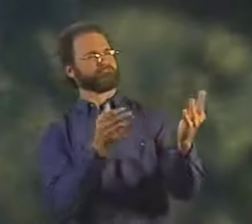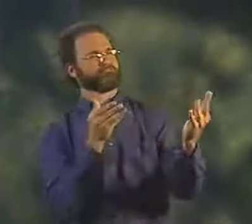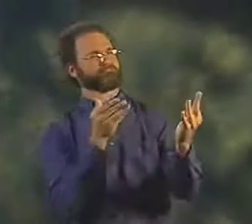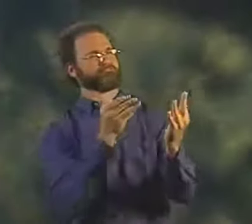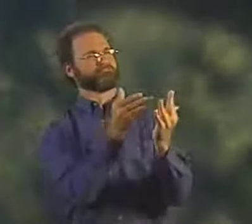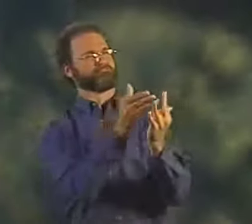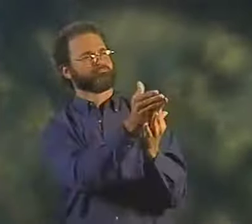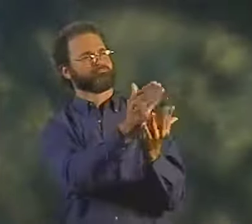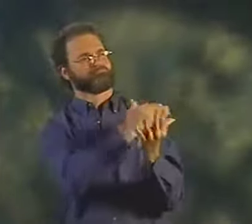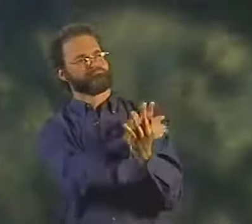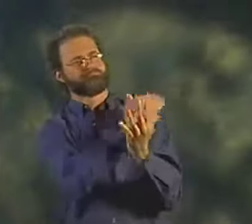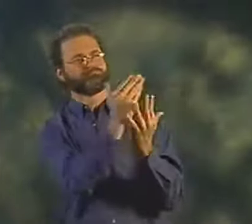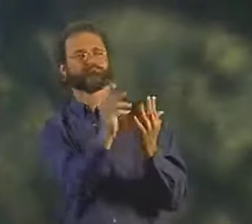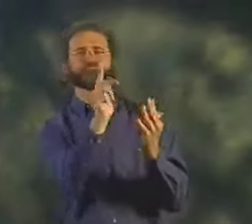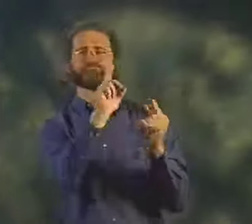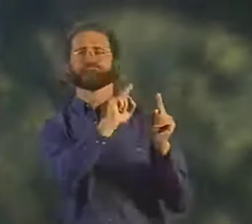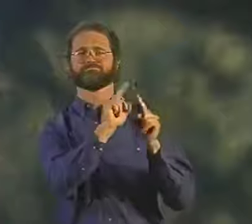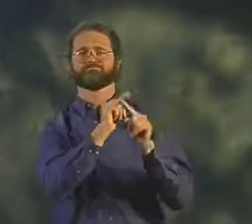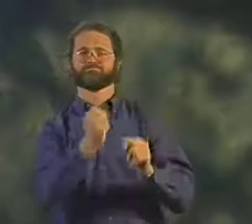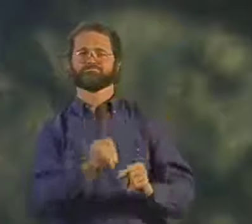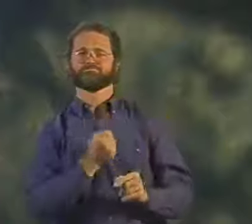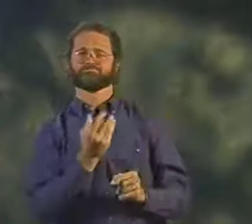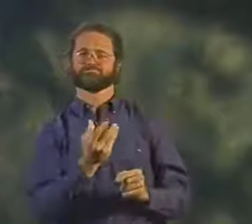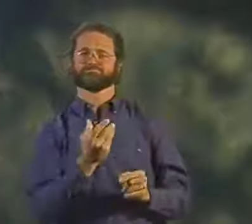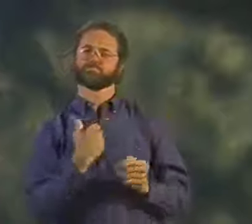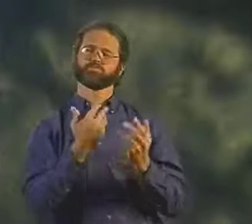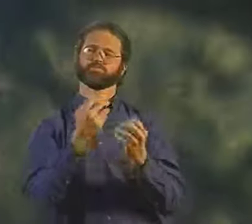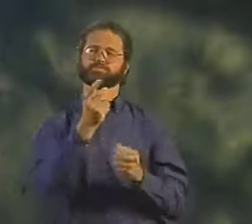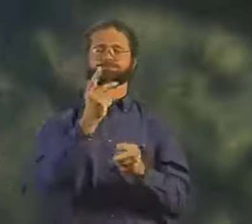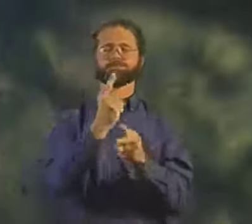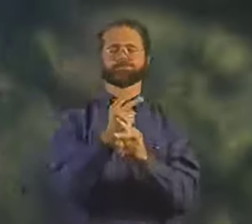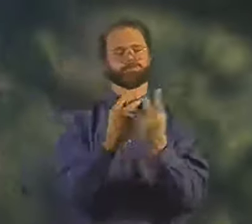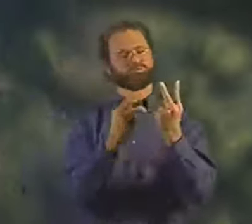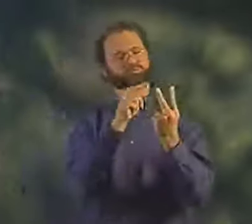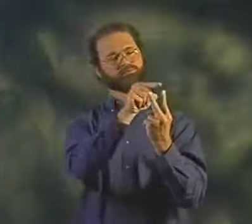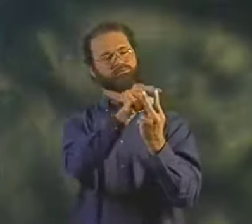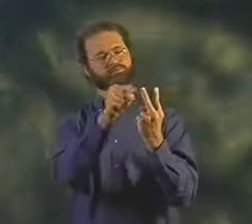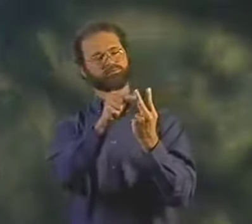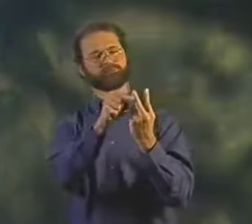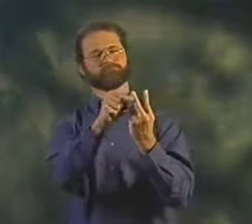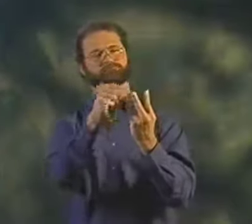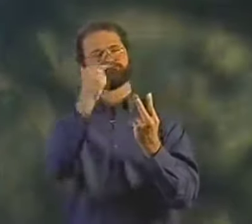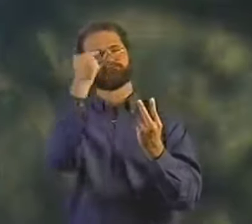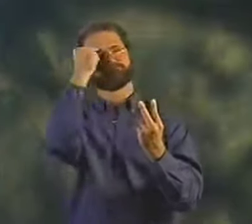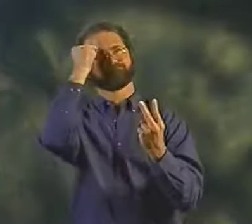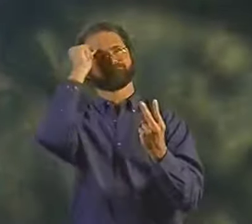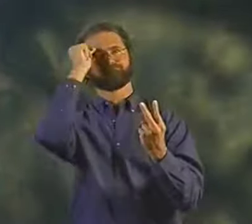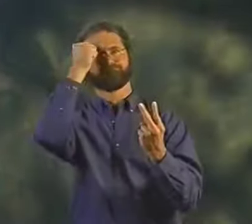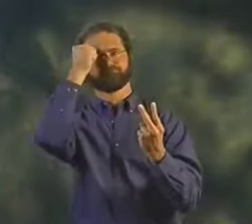I hope that as you read each poem, you'll keep in mind 2 things.